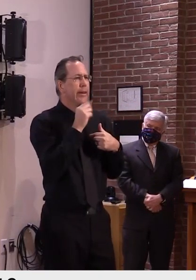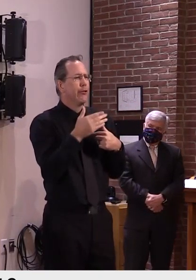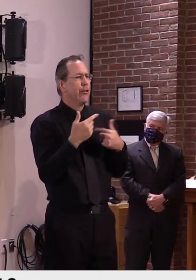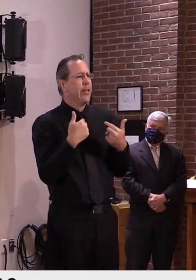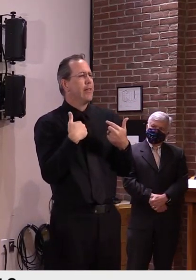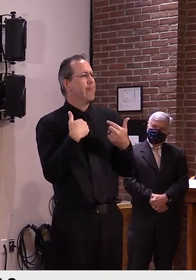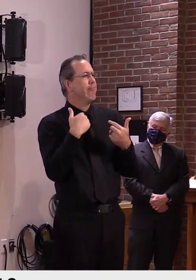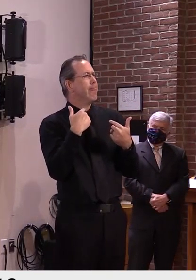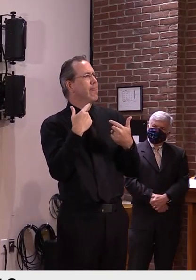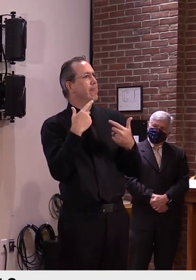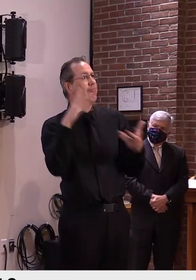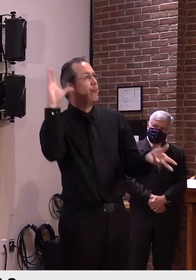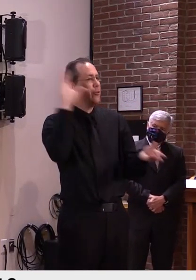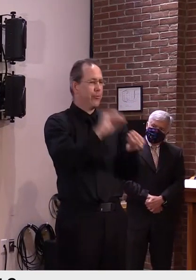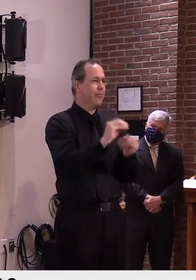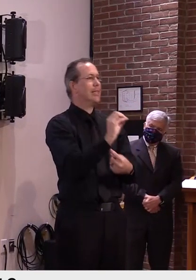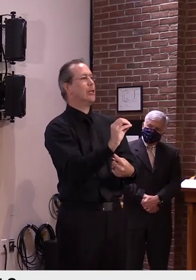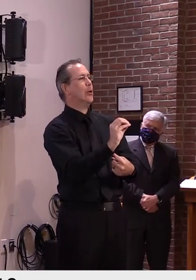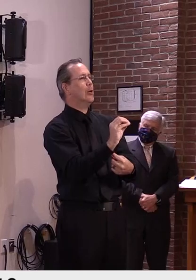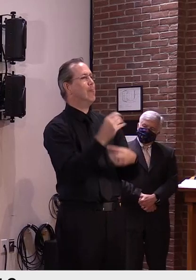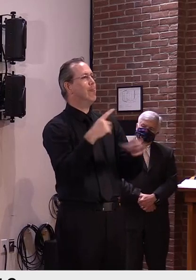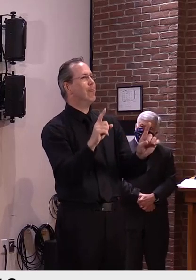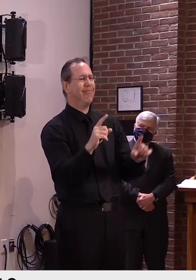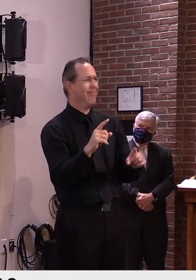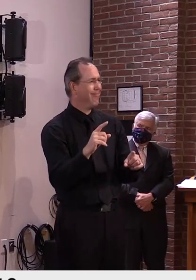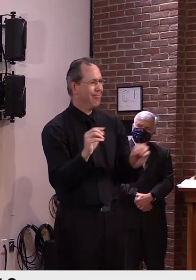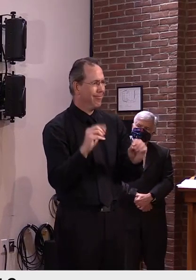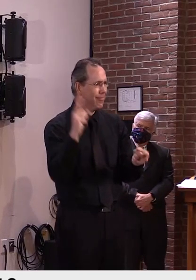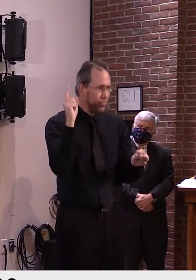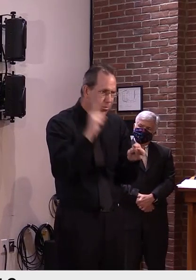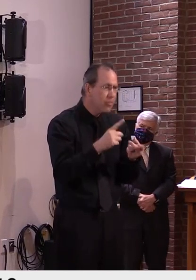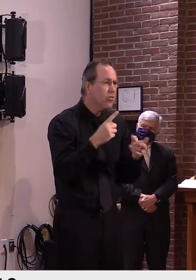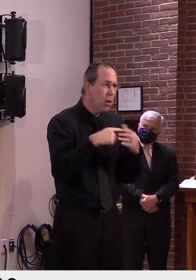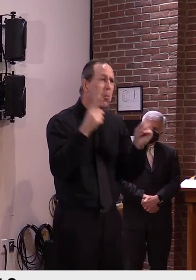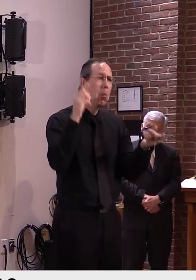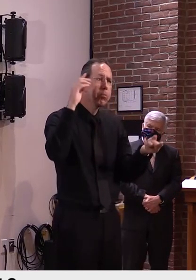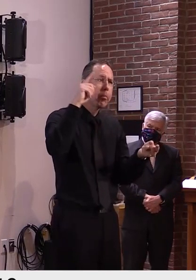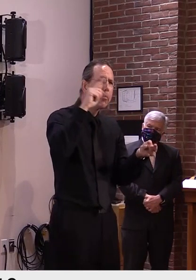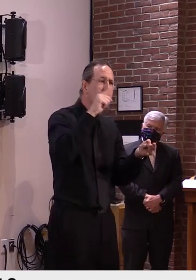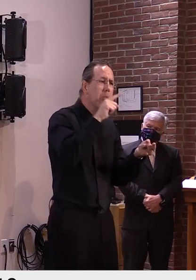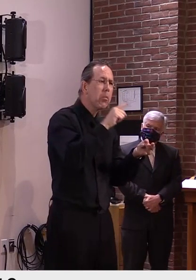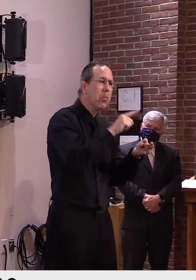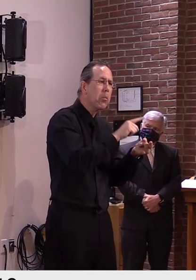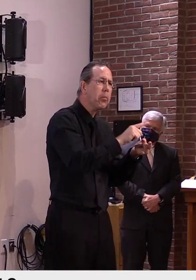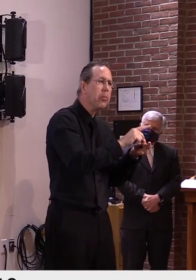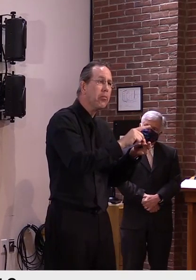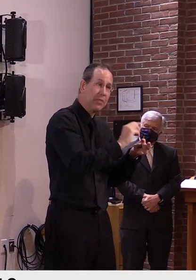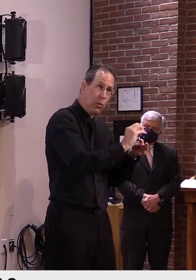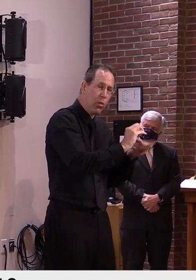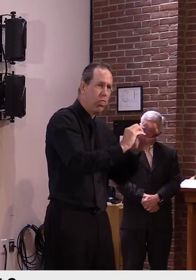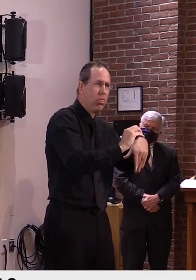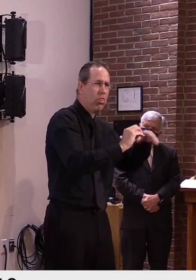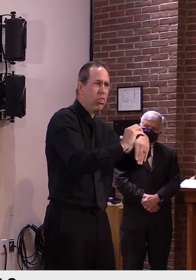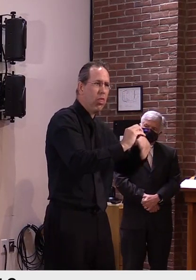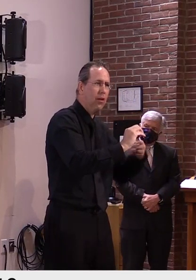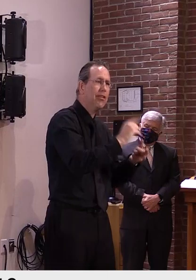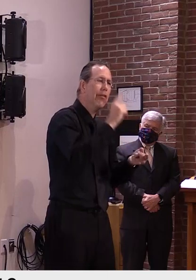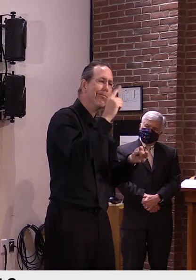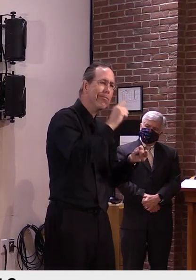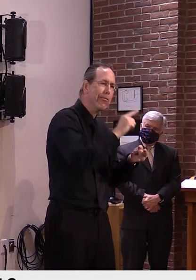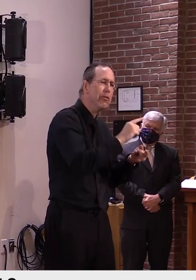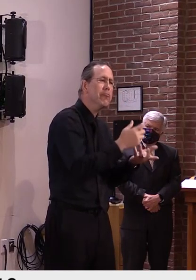really. Most places got down a certain amount from their first initial experience with the virus. They put the mitigation strategies